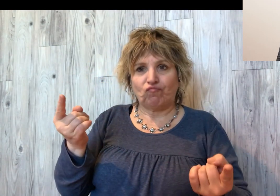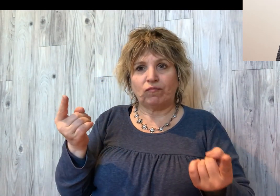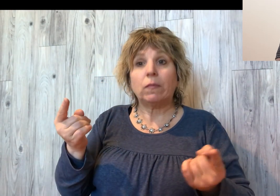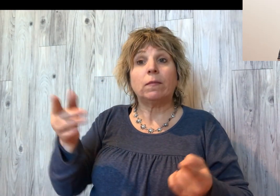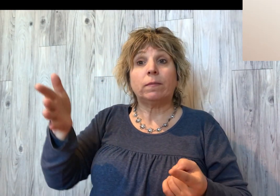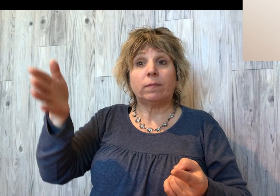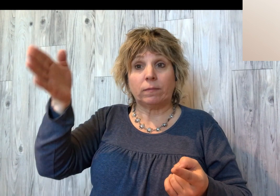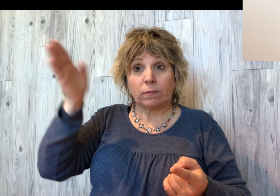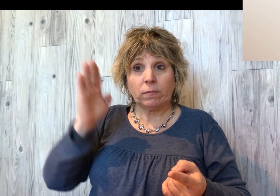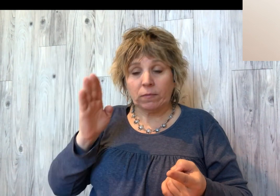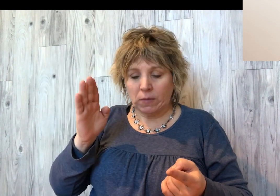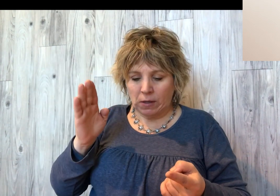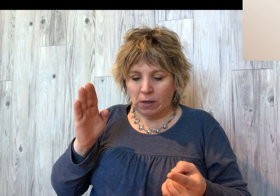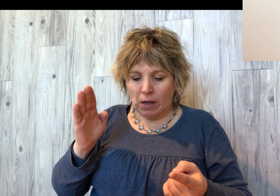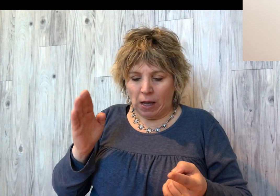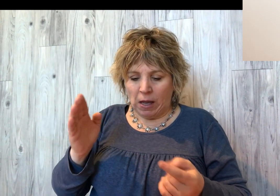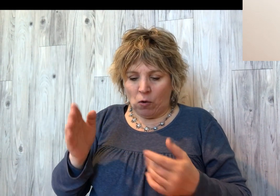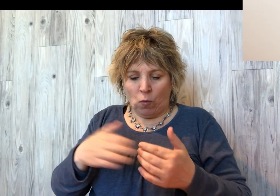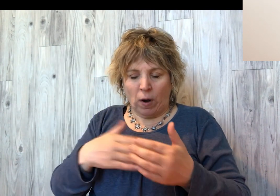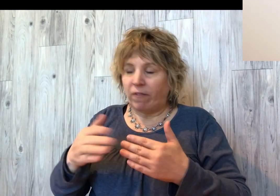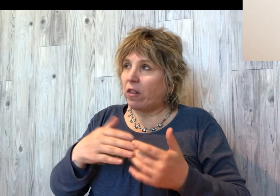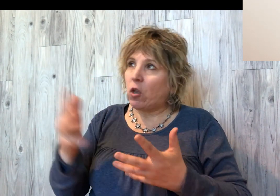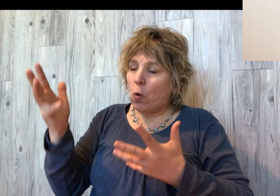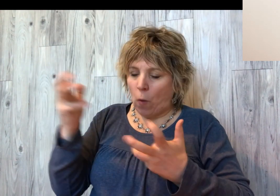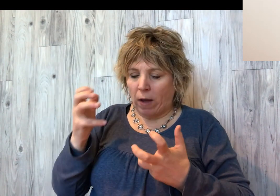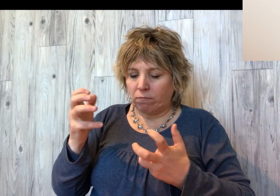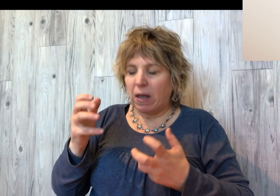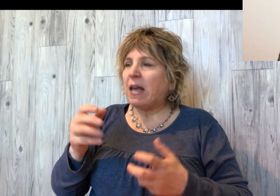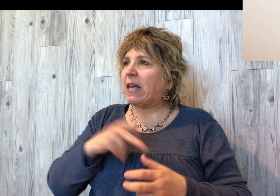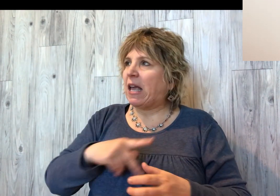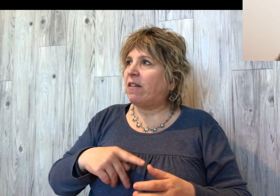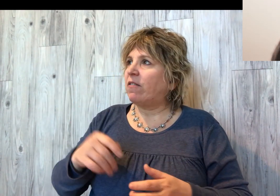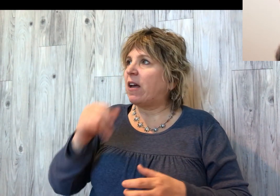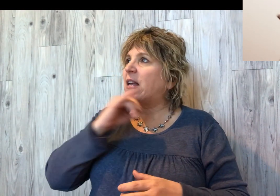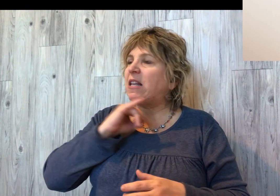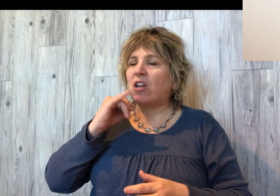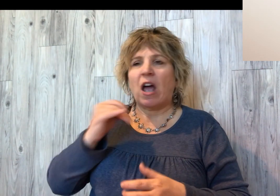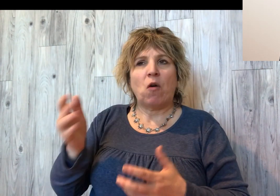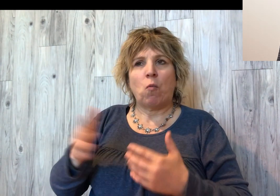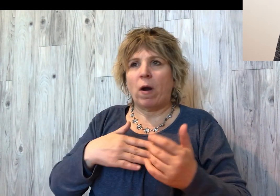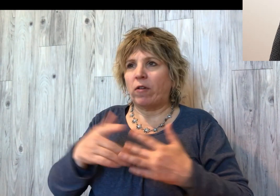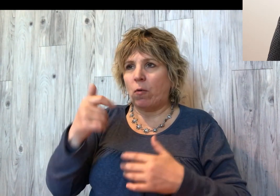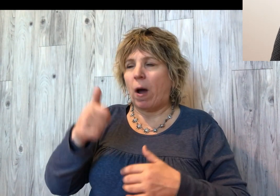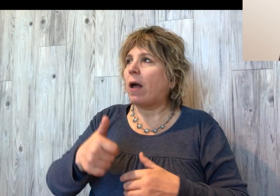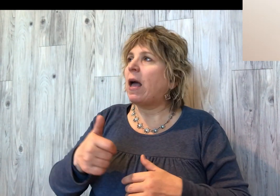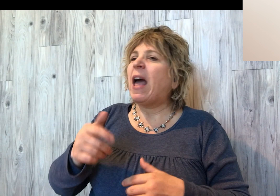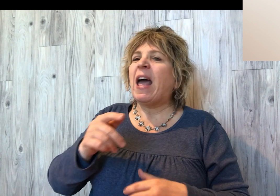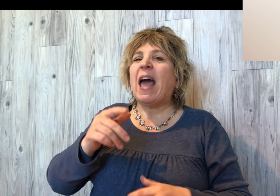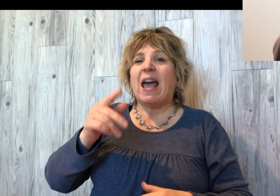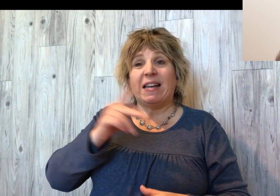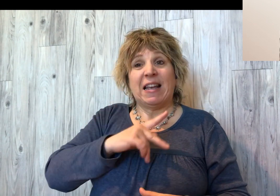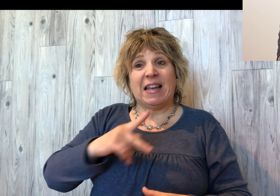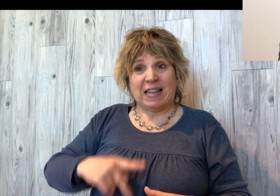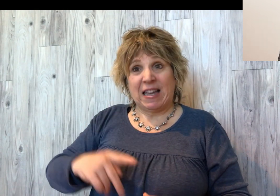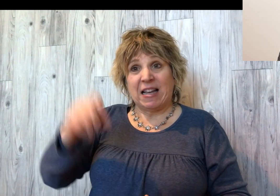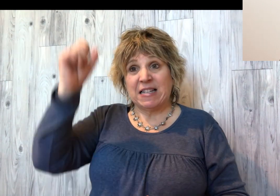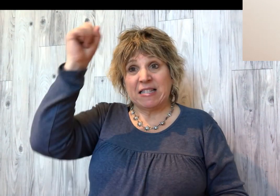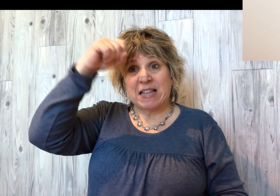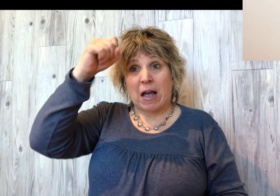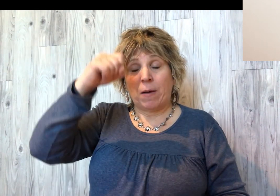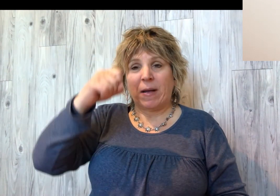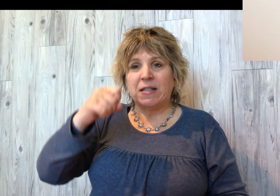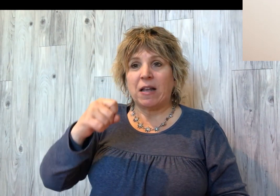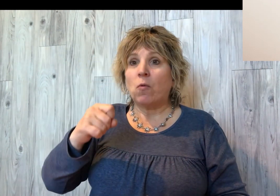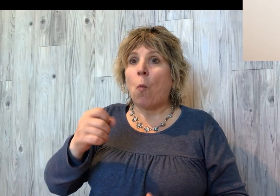time. God said, ask me anything that you want. He was a king of Israel. God said, ask me anything you want. King Solomon asked for wisdom, and God was